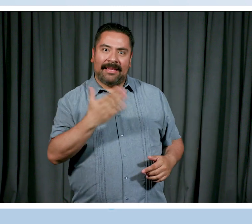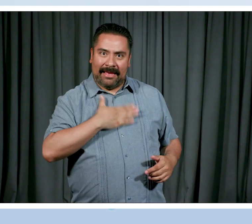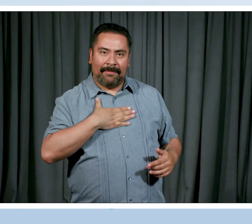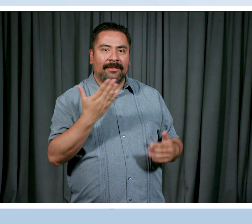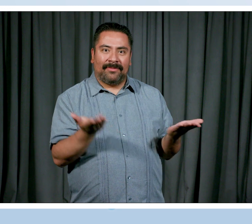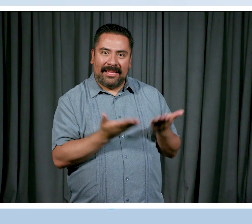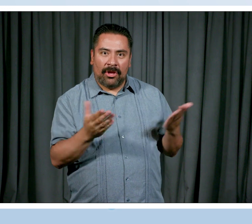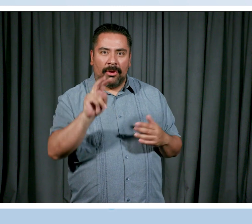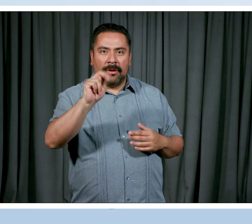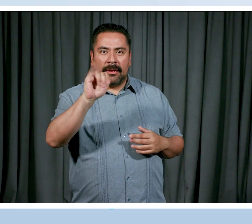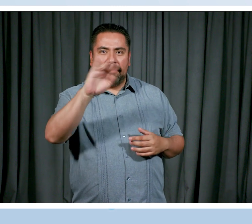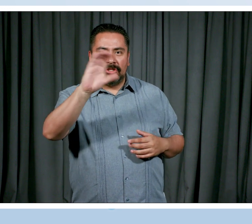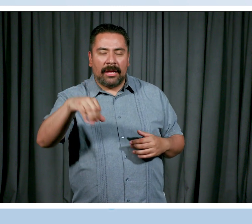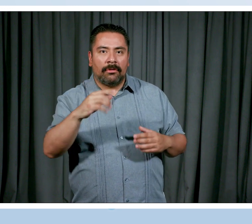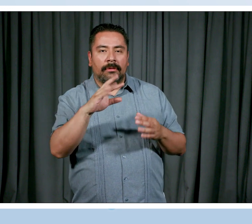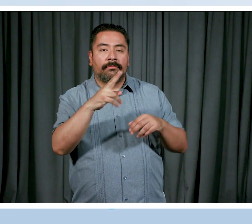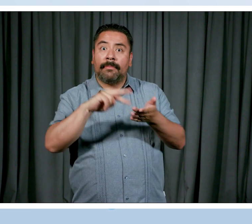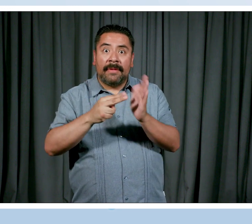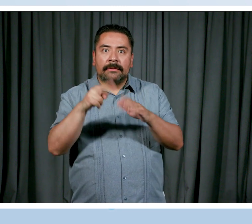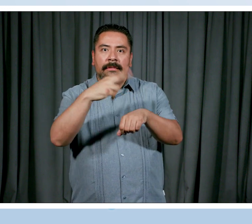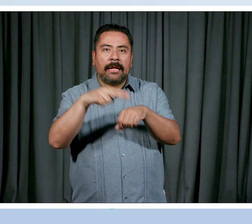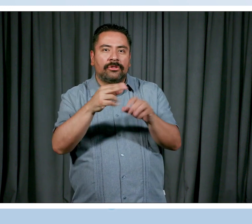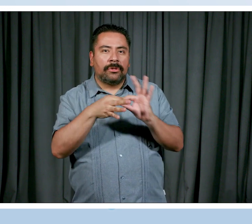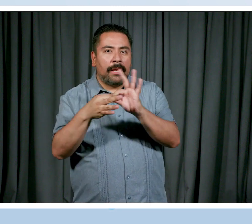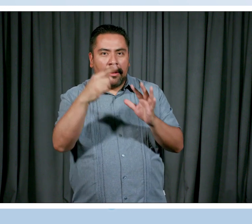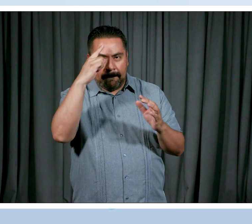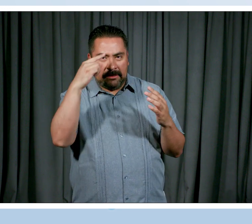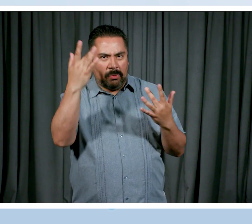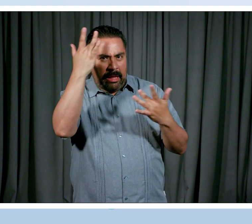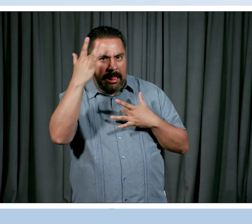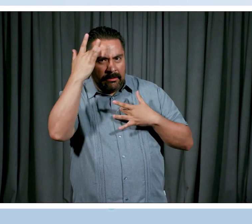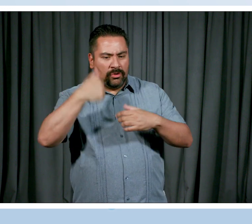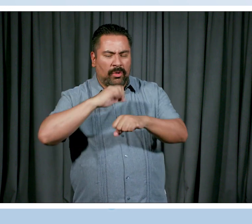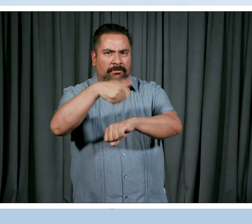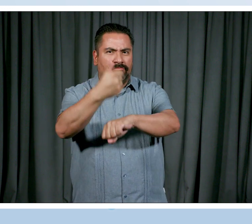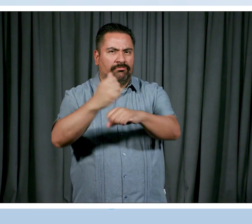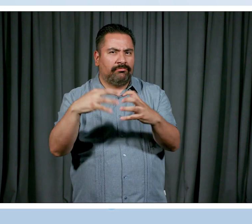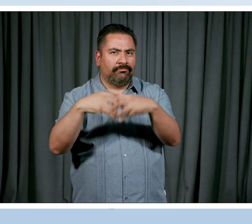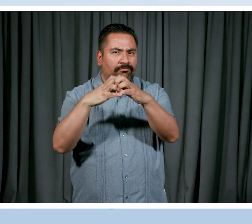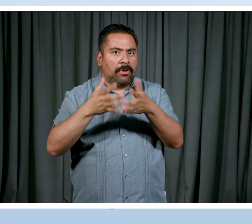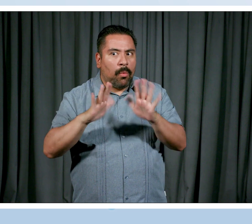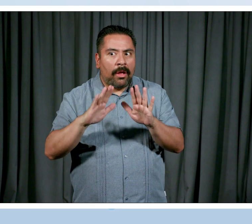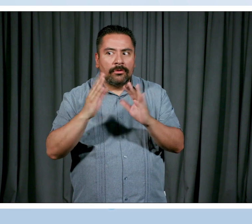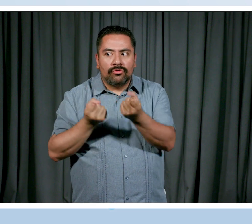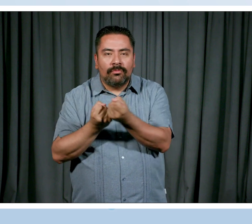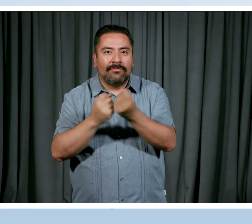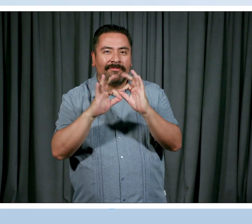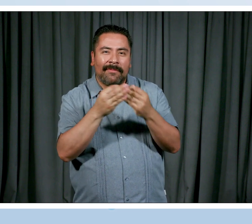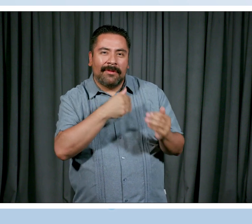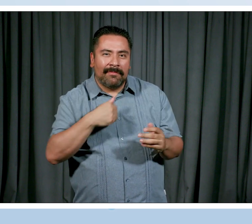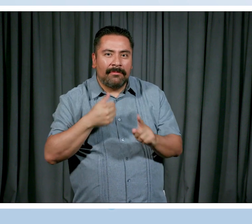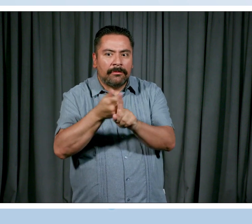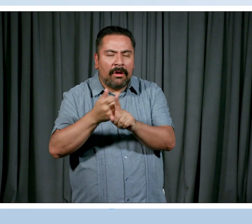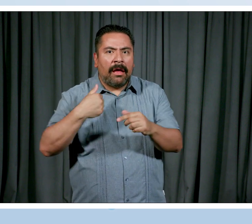NAMI Chicago, NAMI stands for the National Alliance on Mental Illness. We were formed in a way in which to support family members